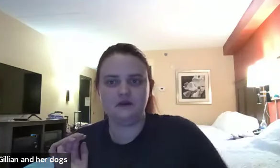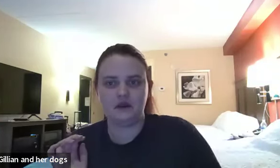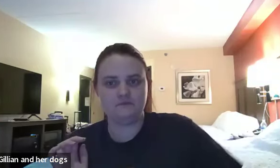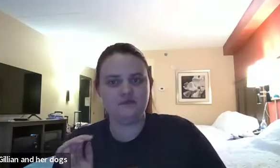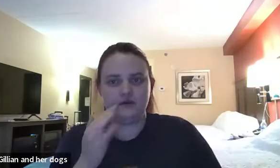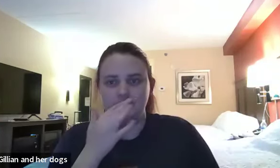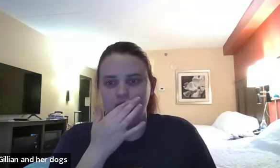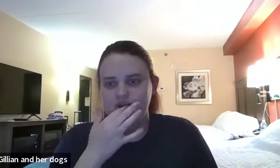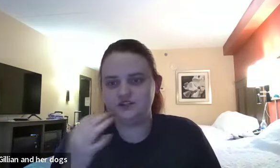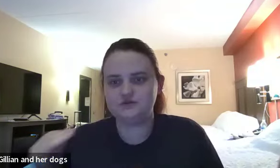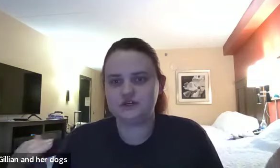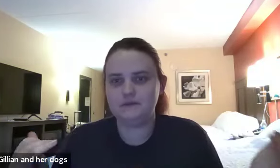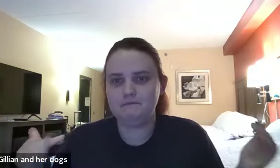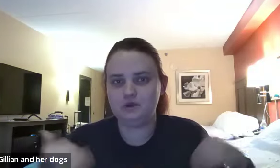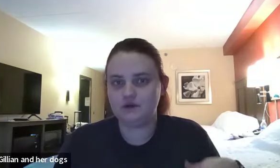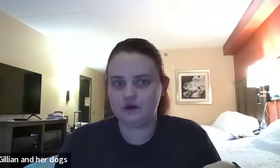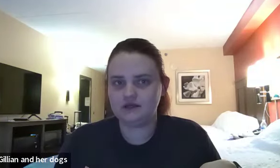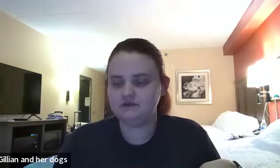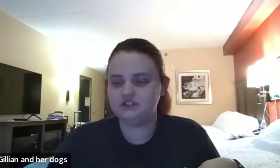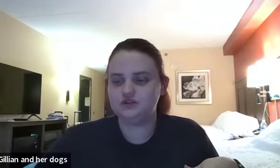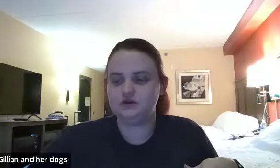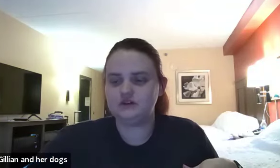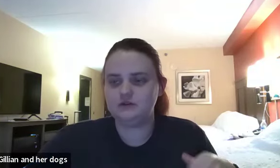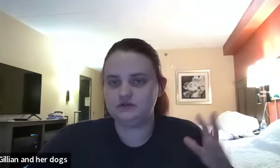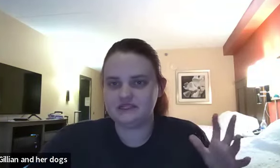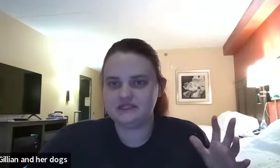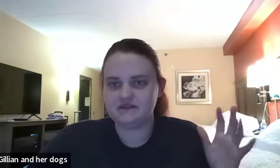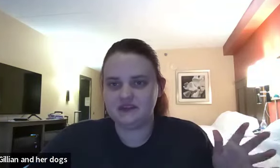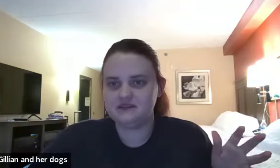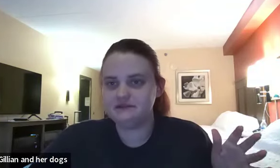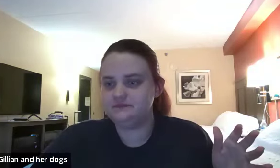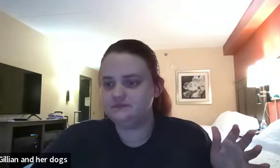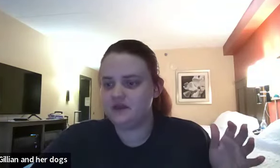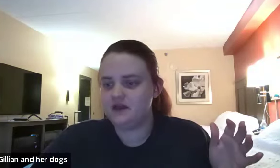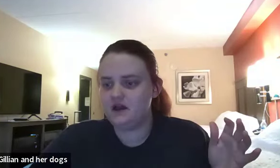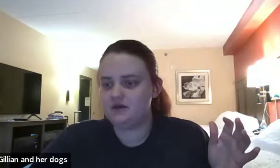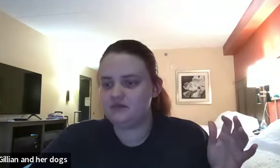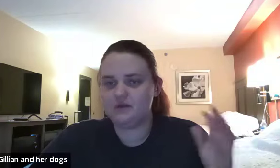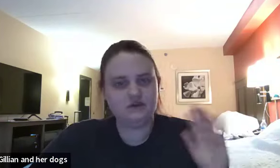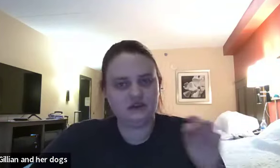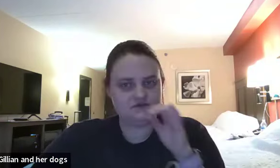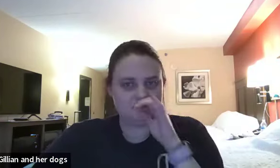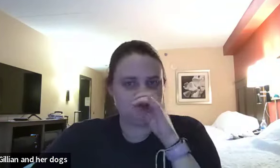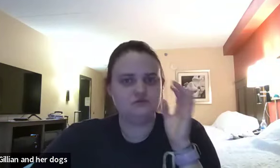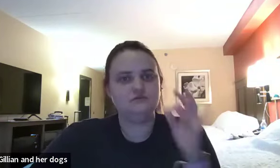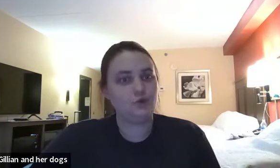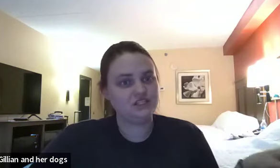Okay, what we're going to do is we're going to move on to our little phrases at the end. That way you can have some new questions